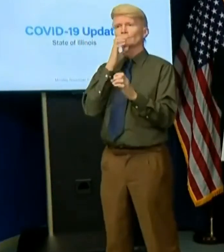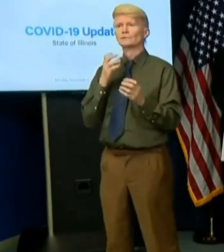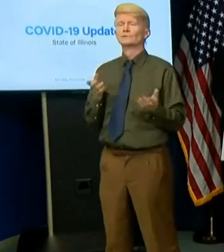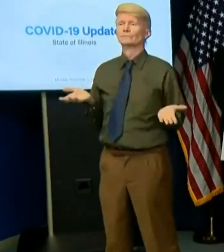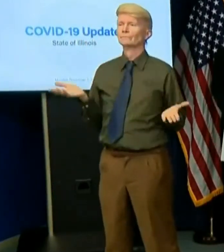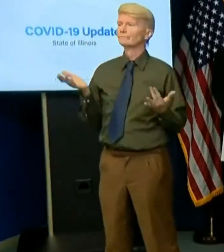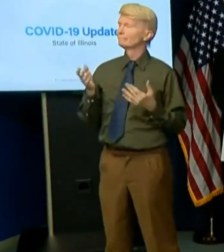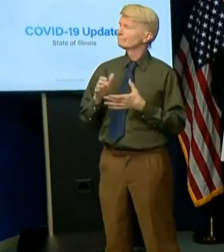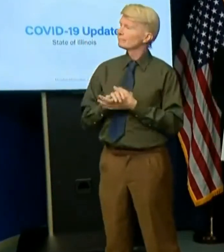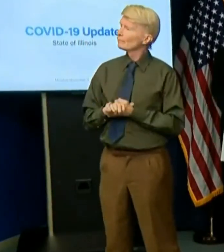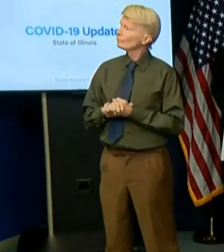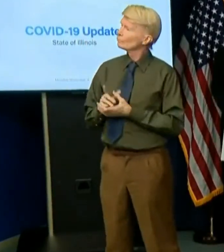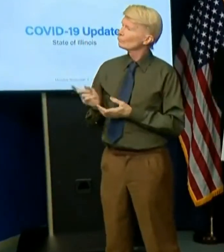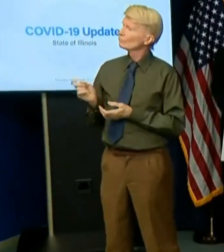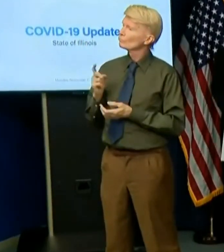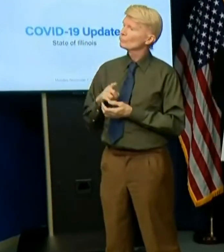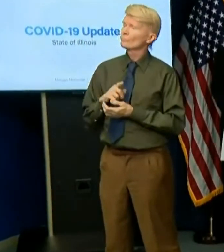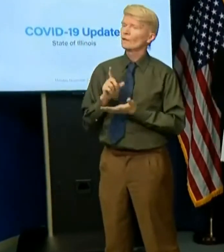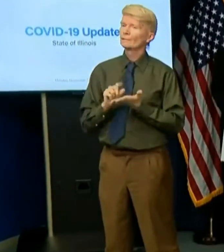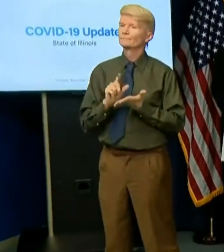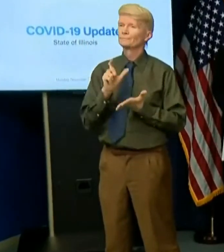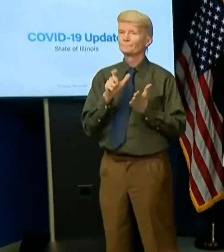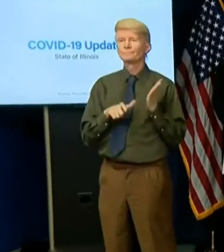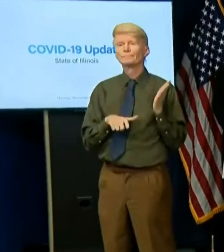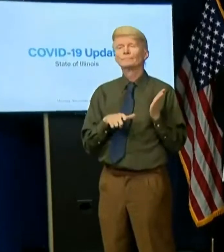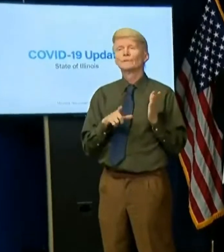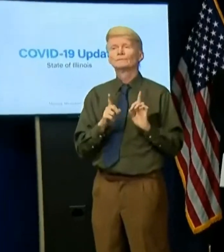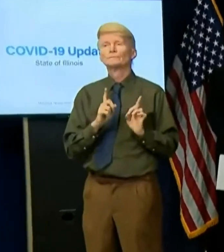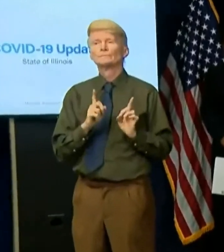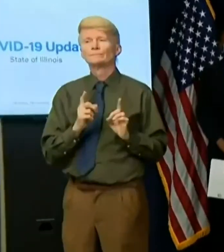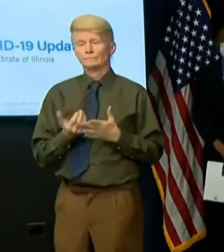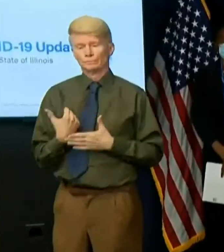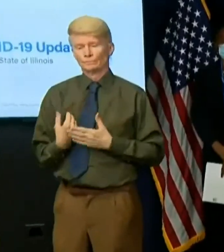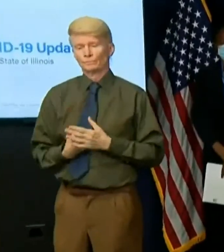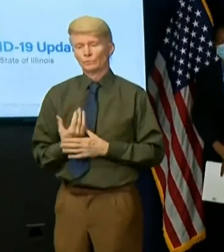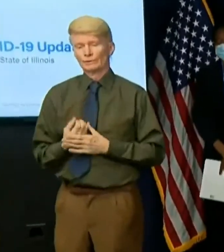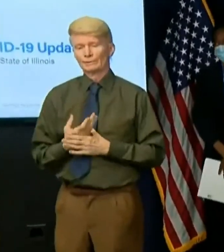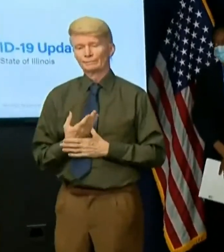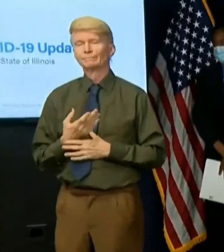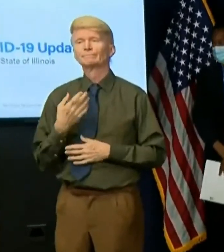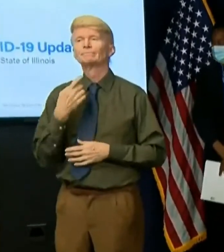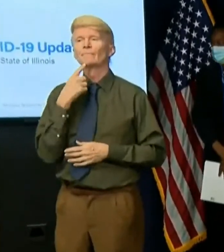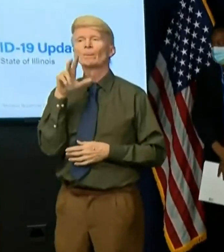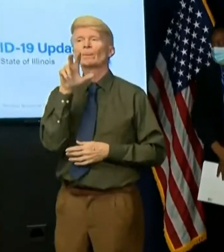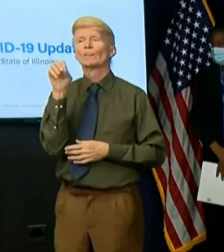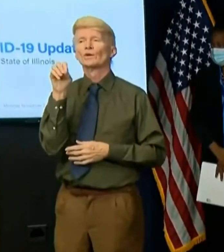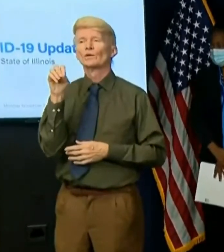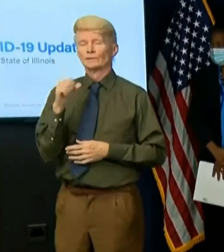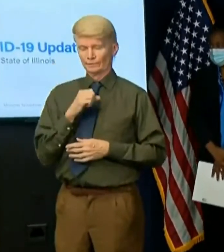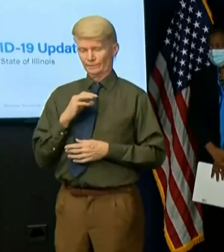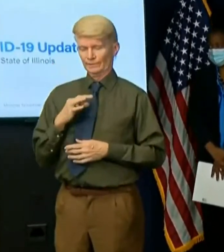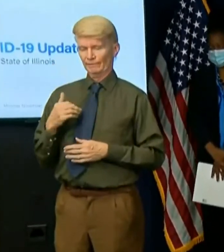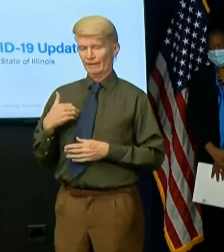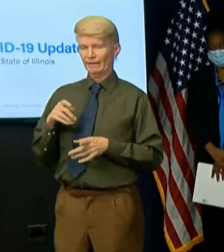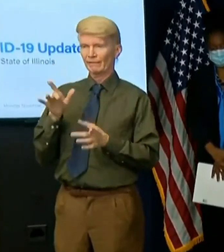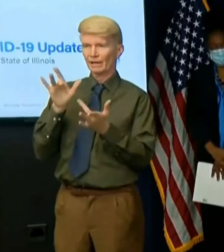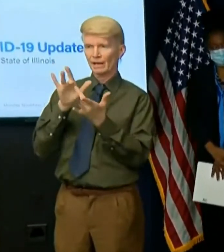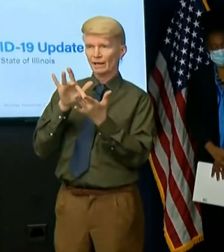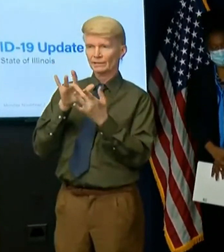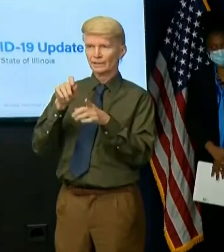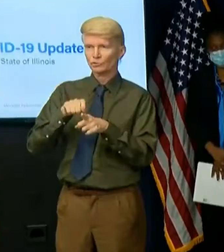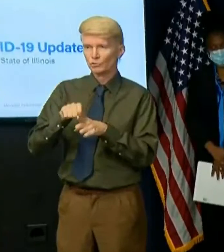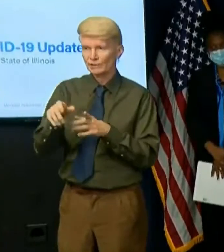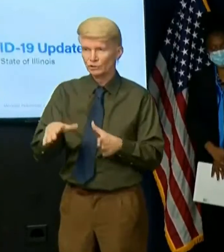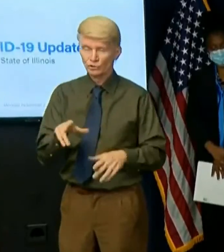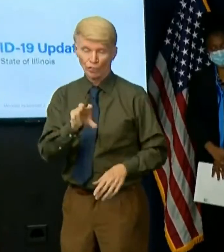mitigations. Jamie Monks of the Tribune. In the spring, the administration said that 30 contact tracers were needed for every 100,000